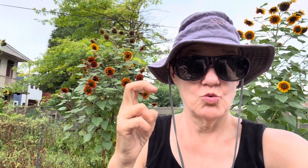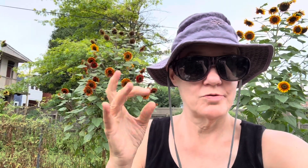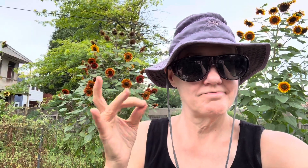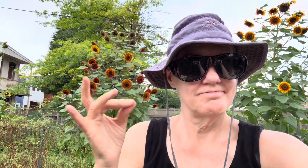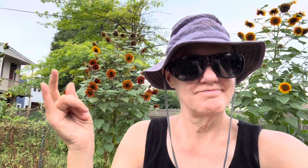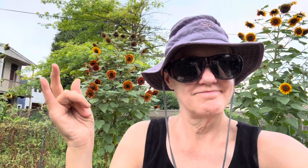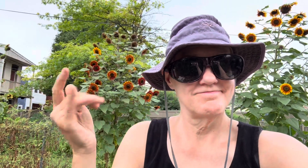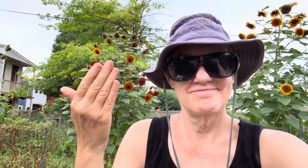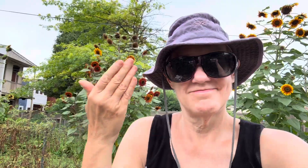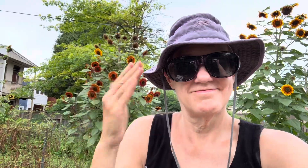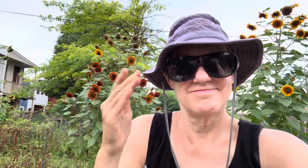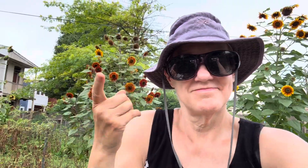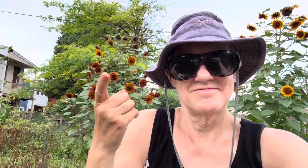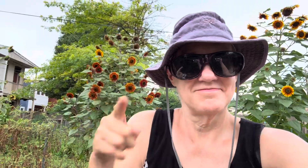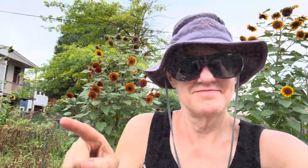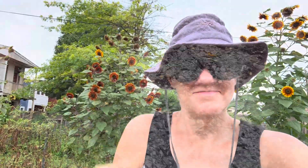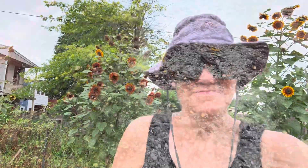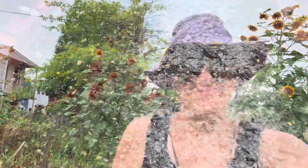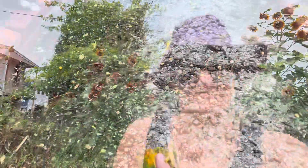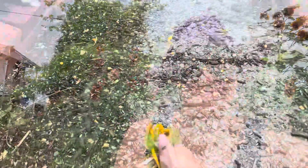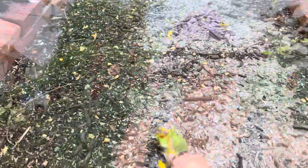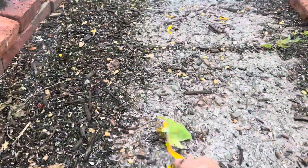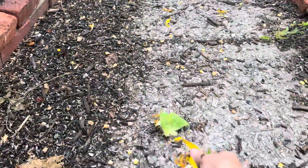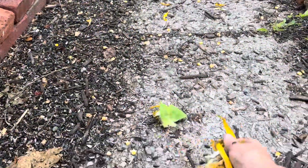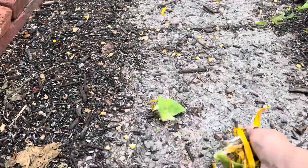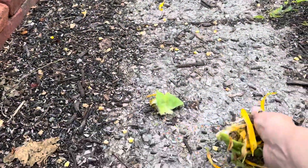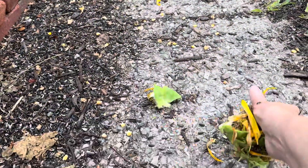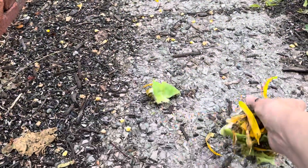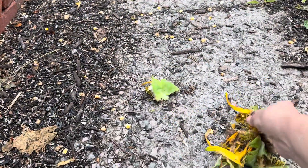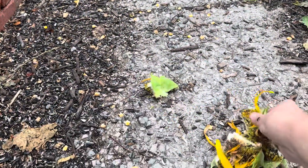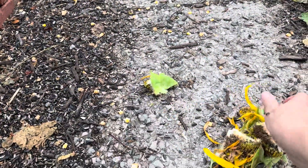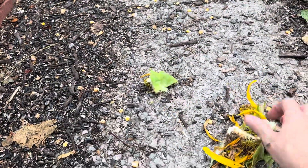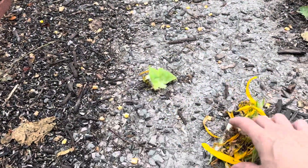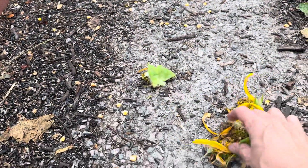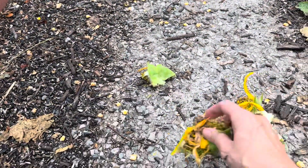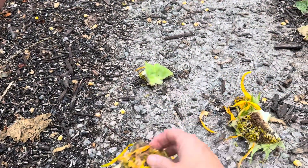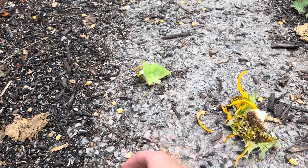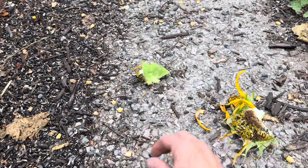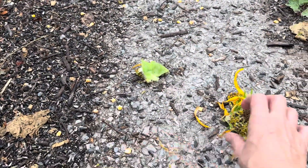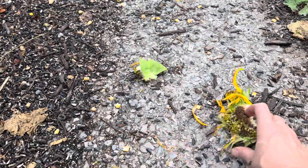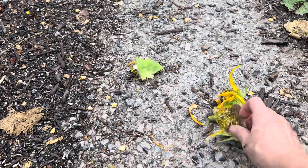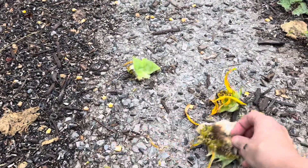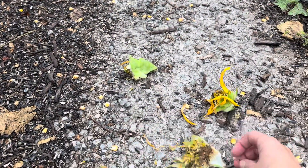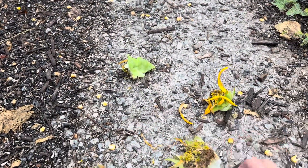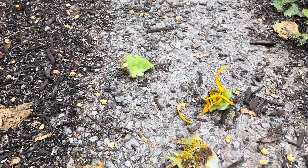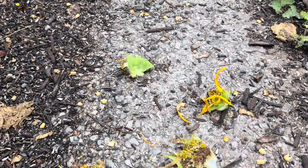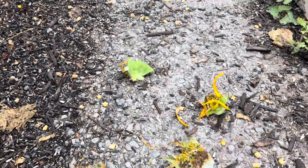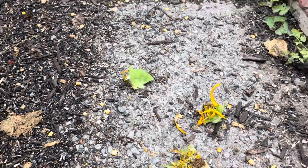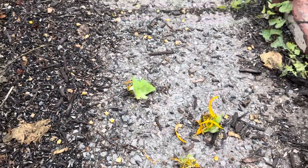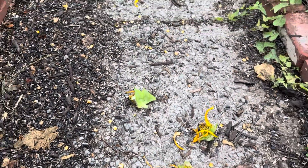could eat sunflowers. So we'll see. We'll put these out and see what happens.